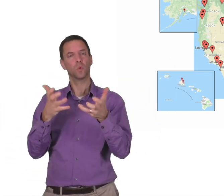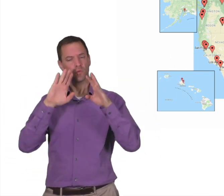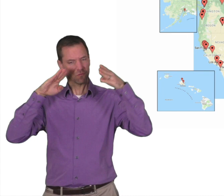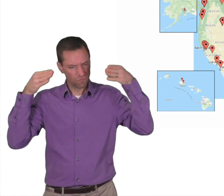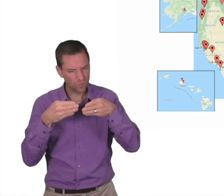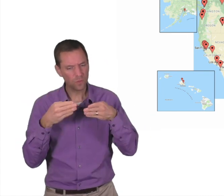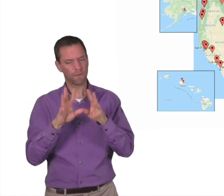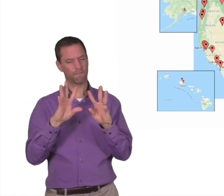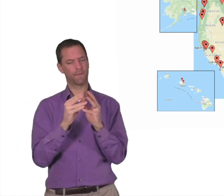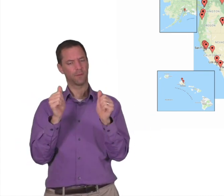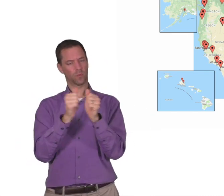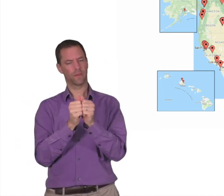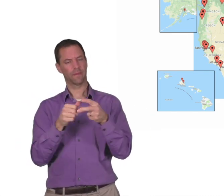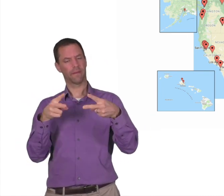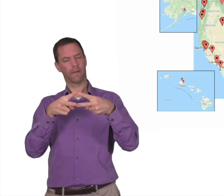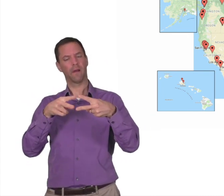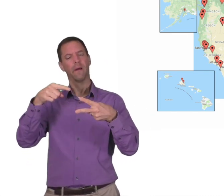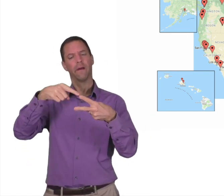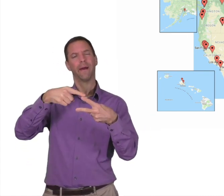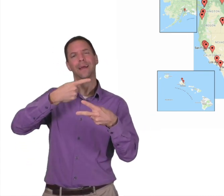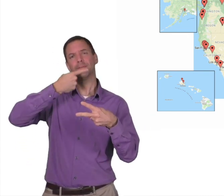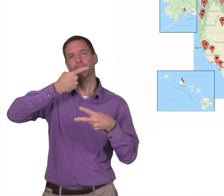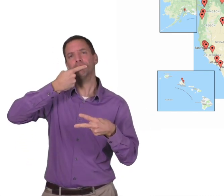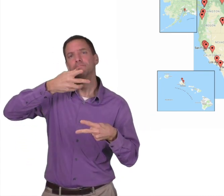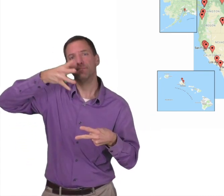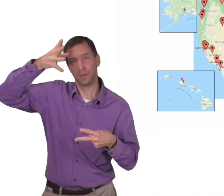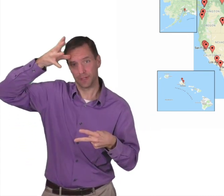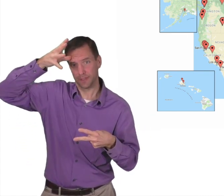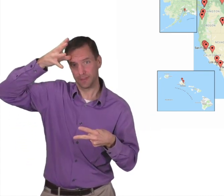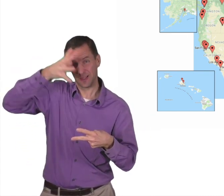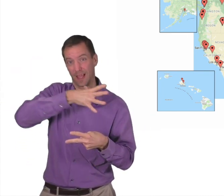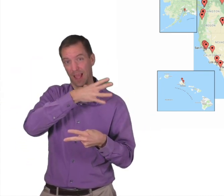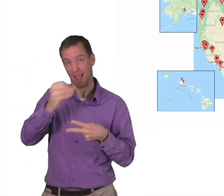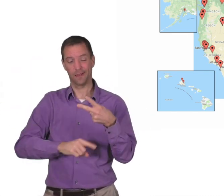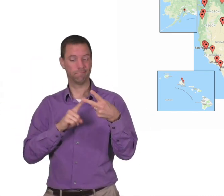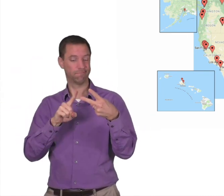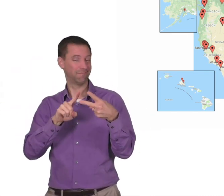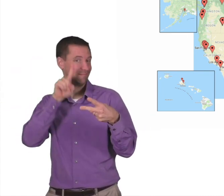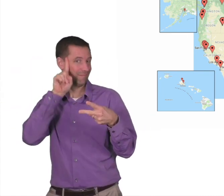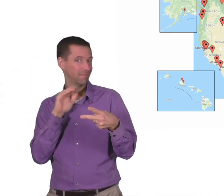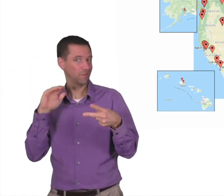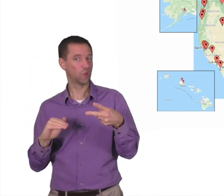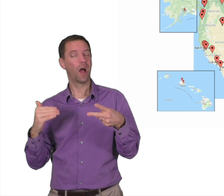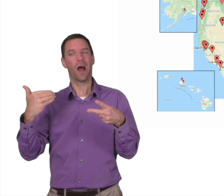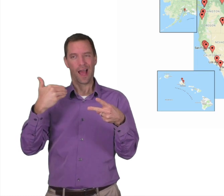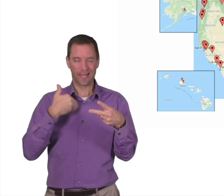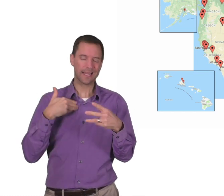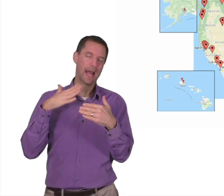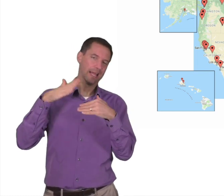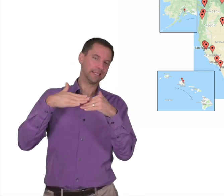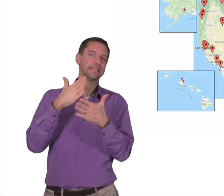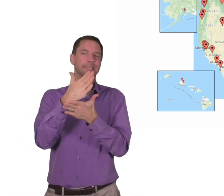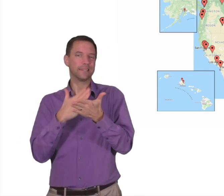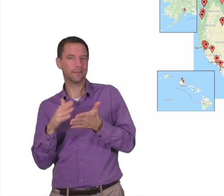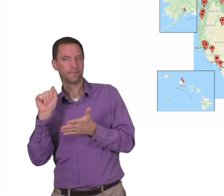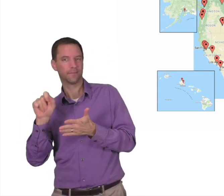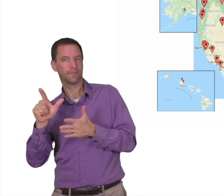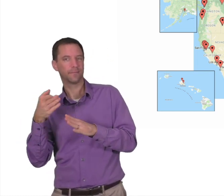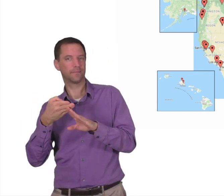And in this study, we wanted to focus on the subset of those families where the parents were hearing and the deaf child had